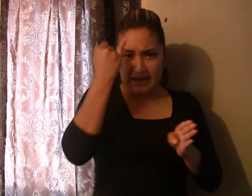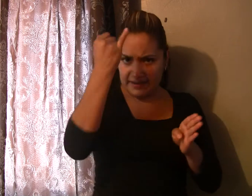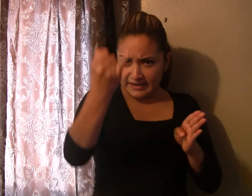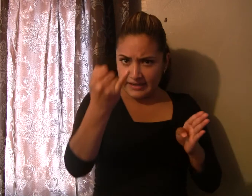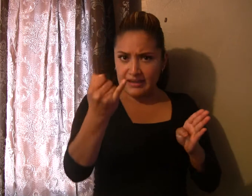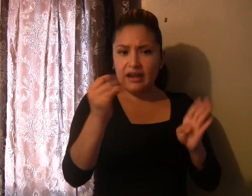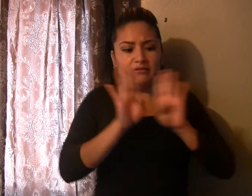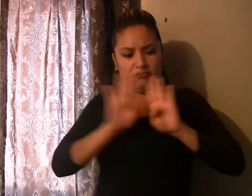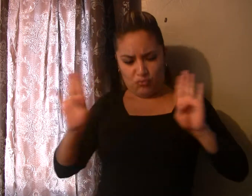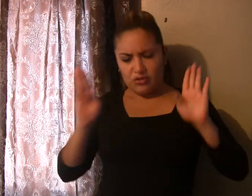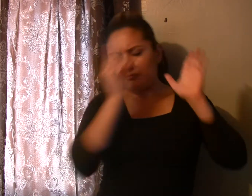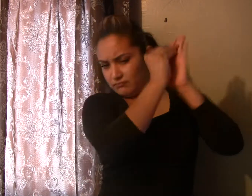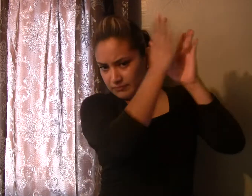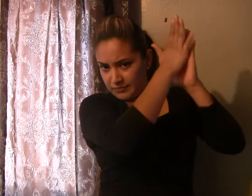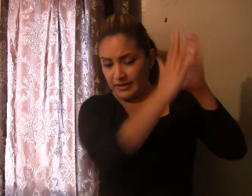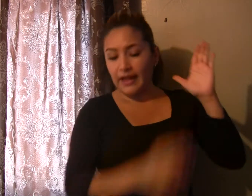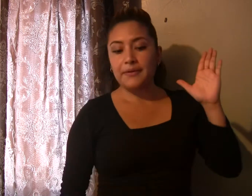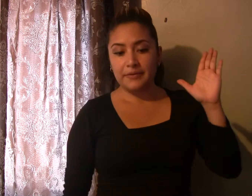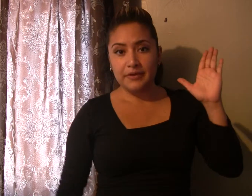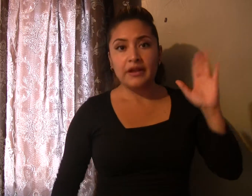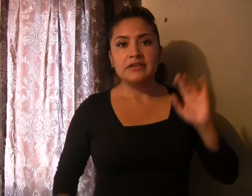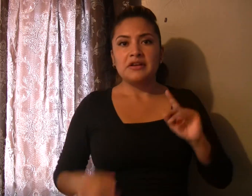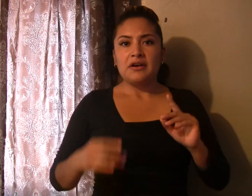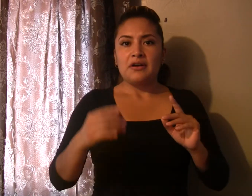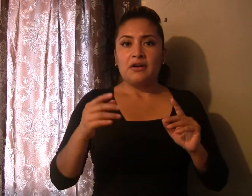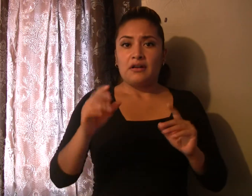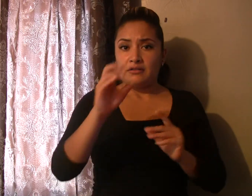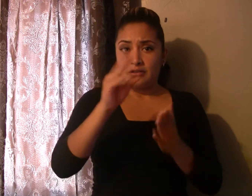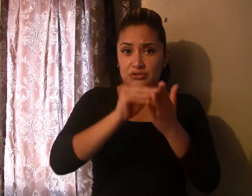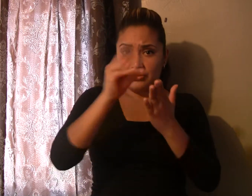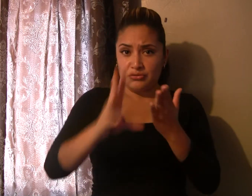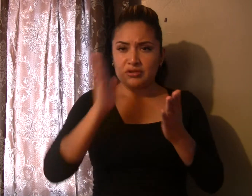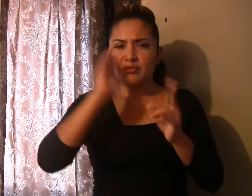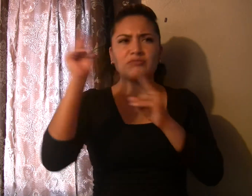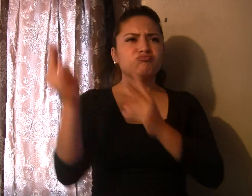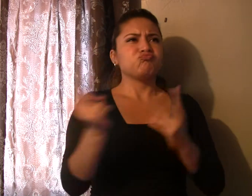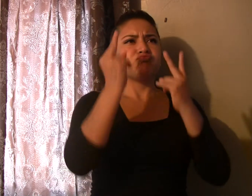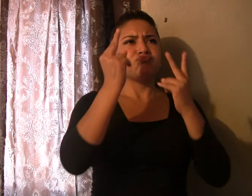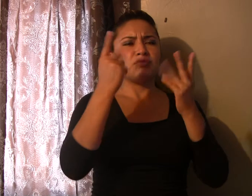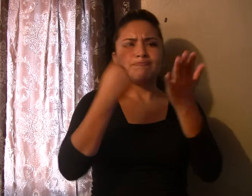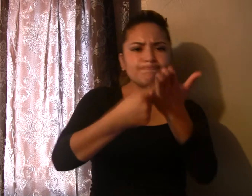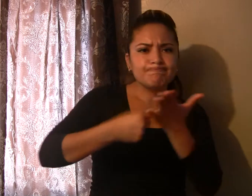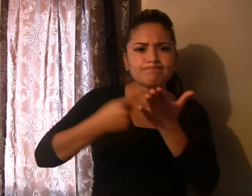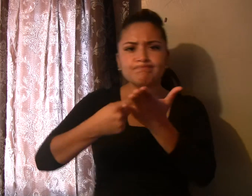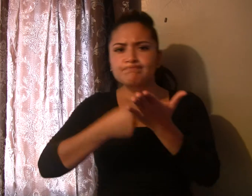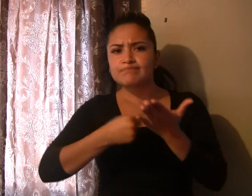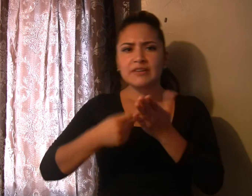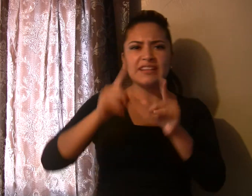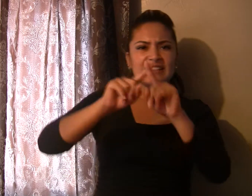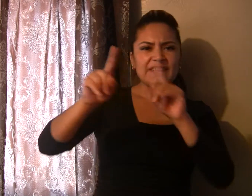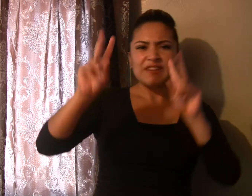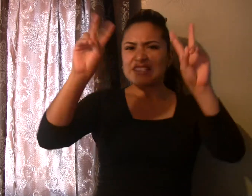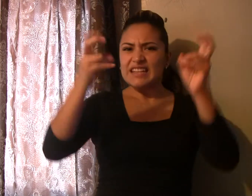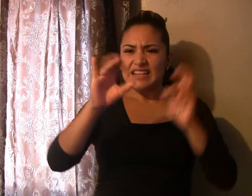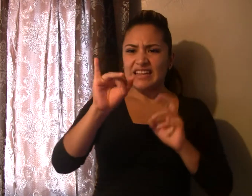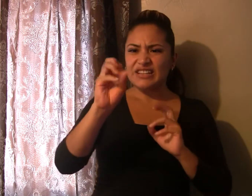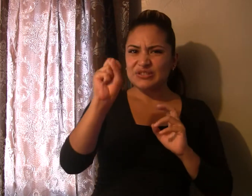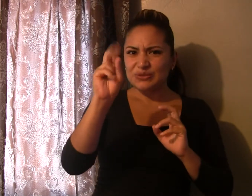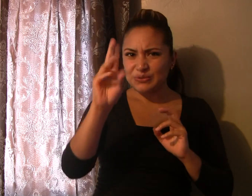at these different issues that have been brought to class, and they decide on their research project that they're going to do related